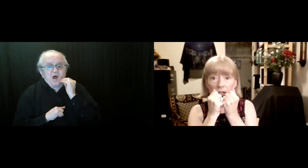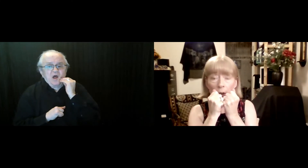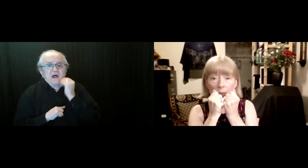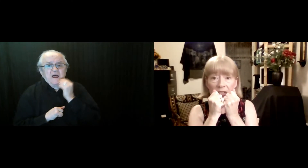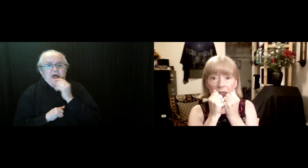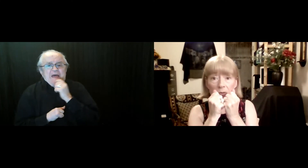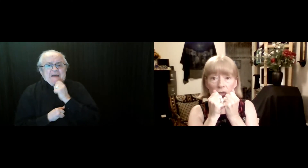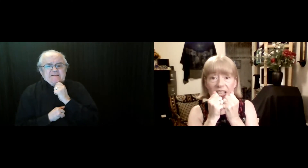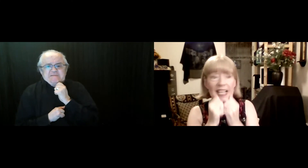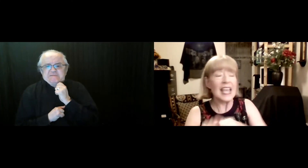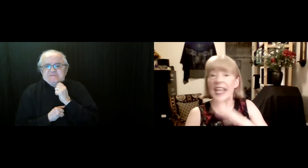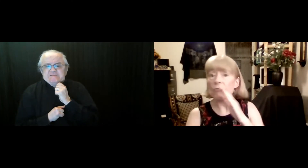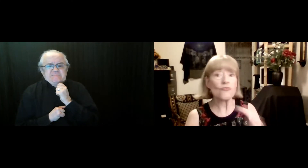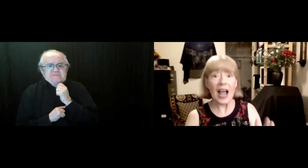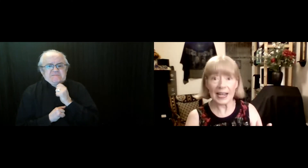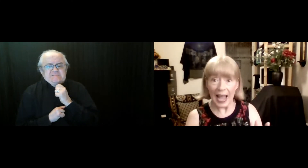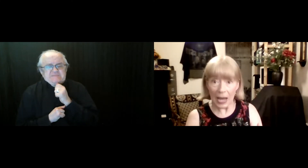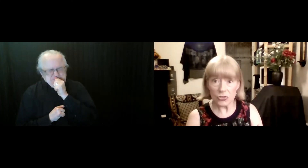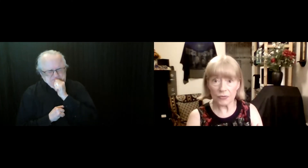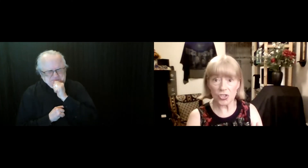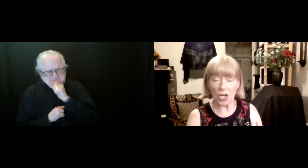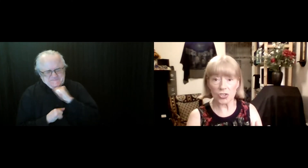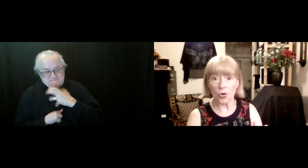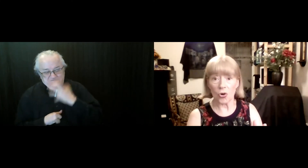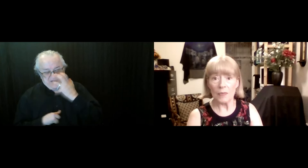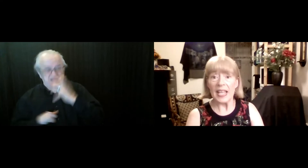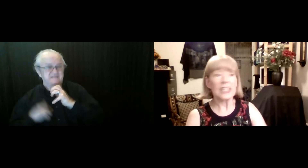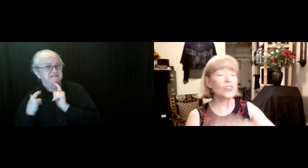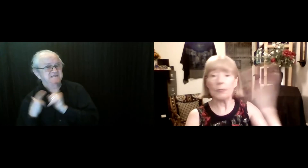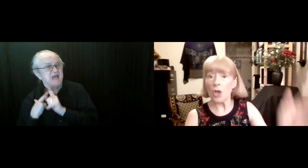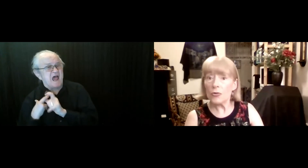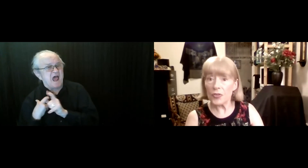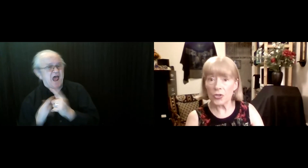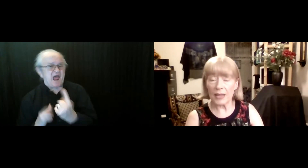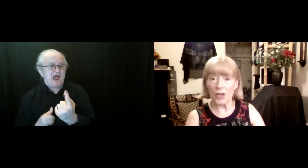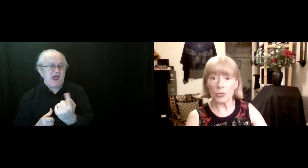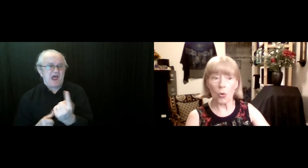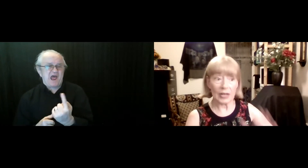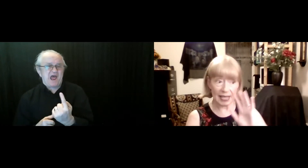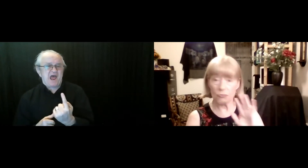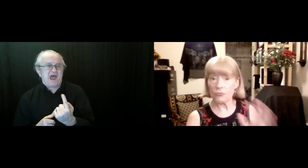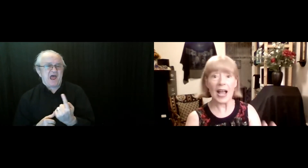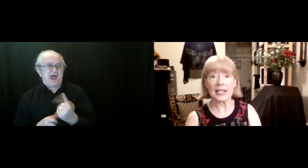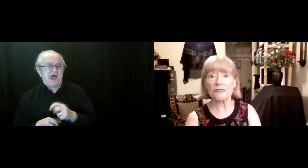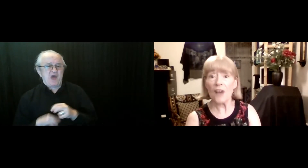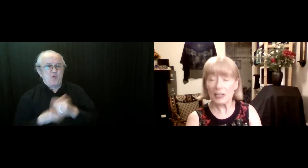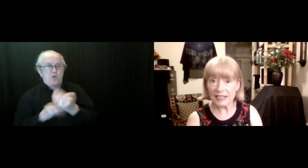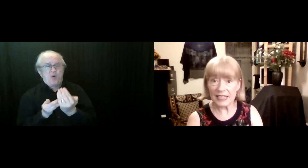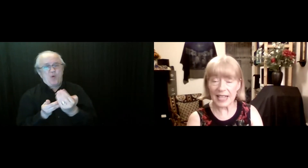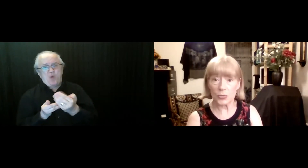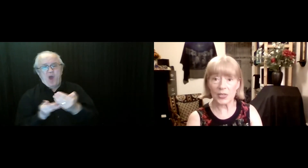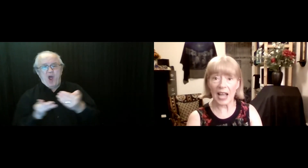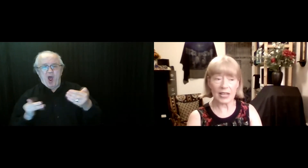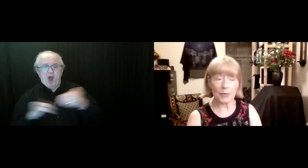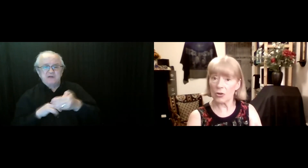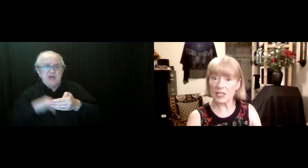lip to stop himself from shrieking. He ran out of the church door. He jumped over the graveyard wall and he ran as fast as his